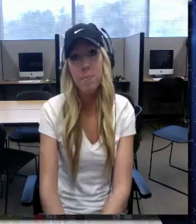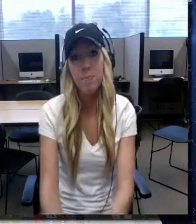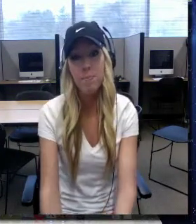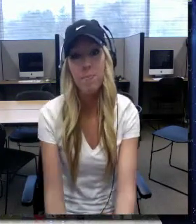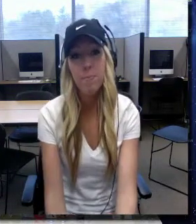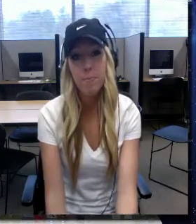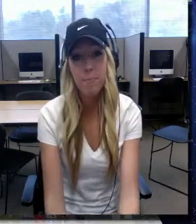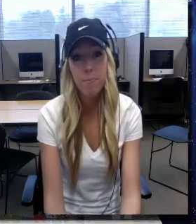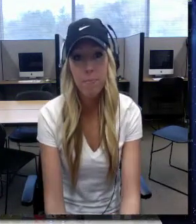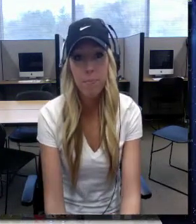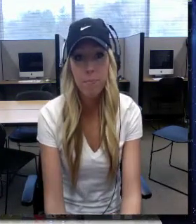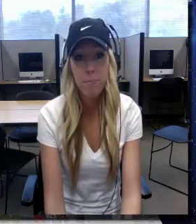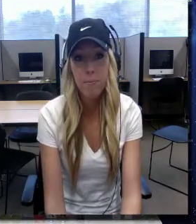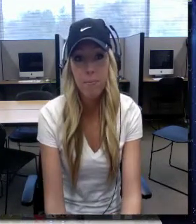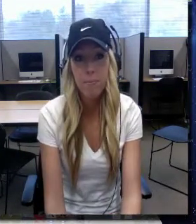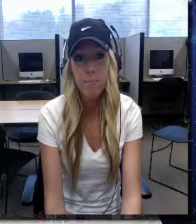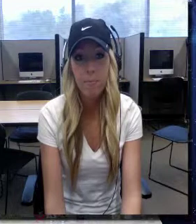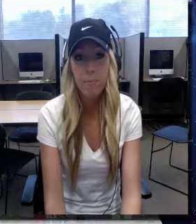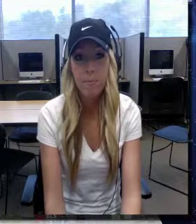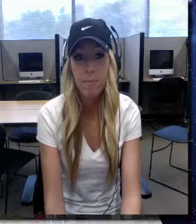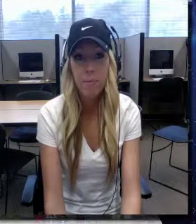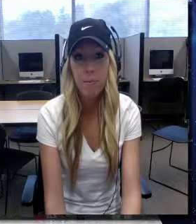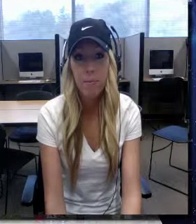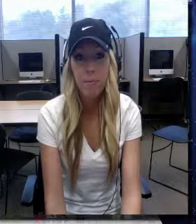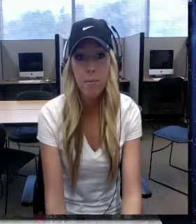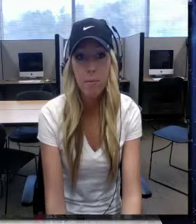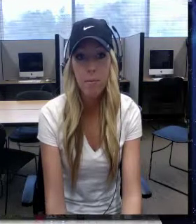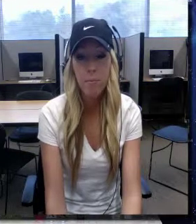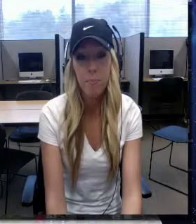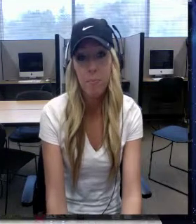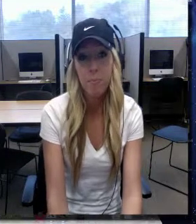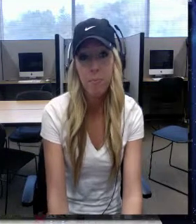Generally speaking, because of the prevailing wind,